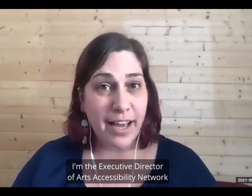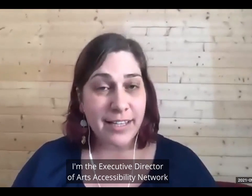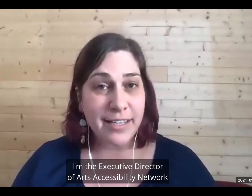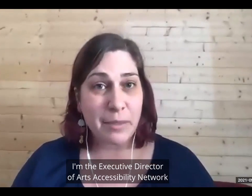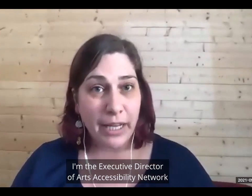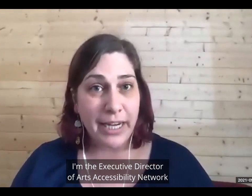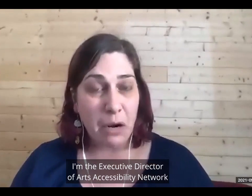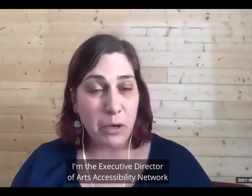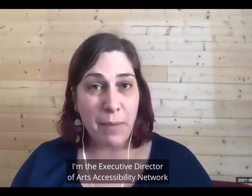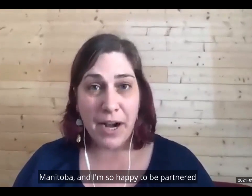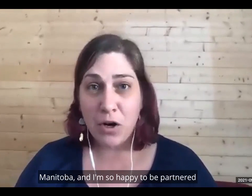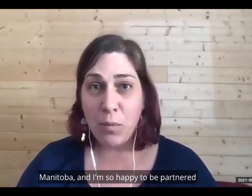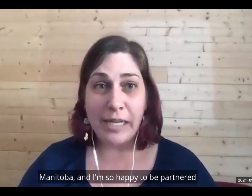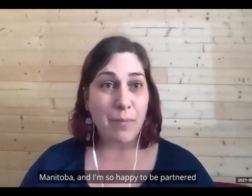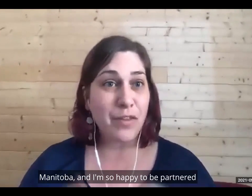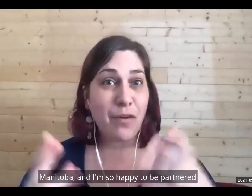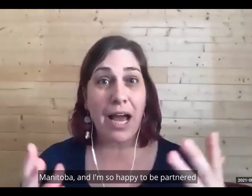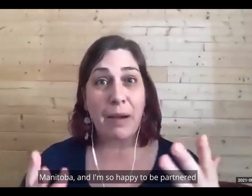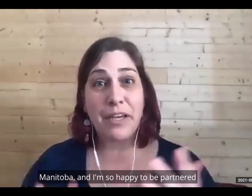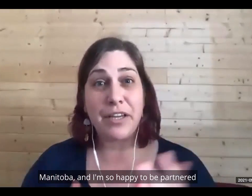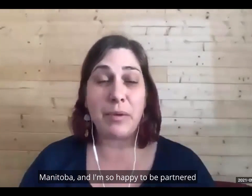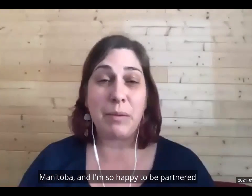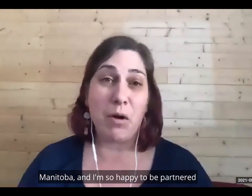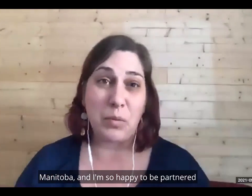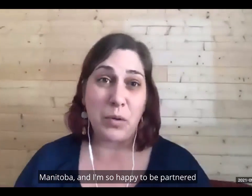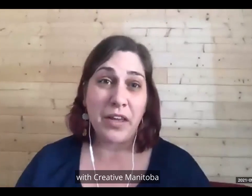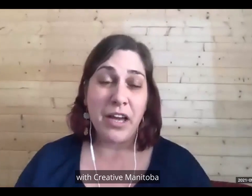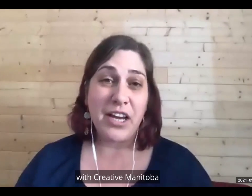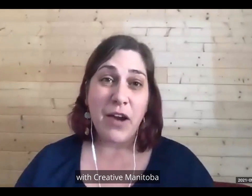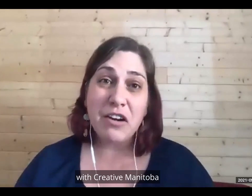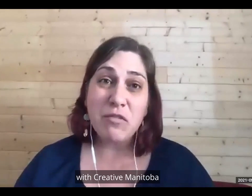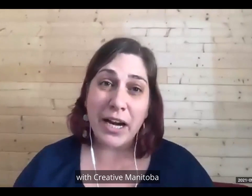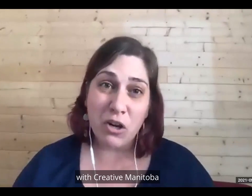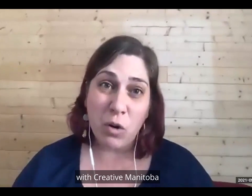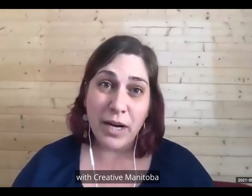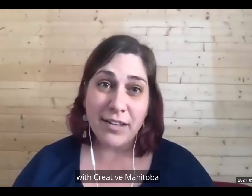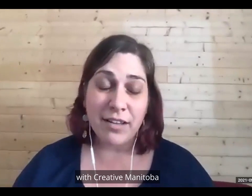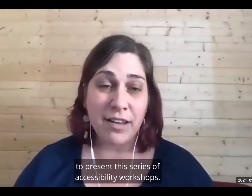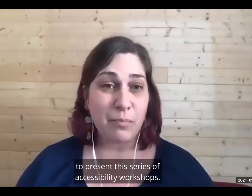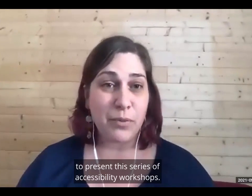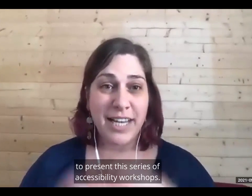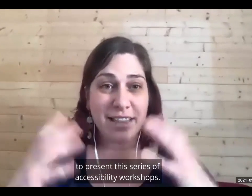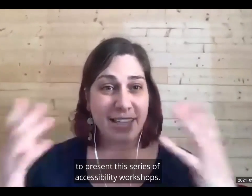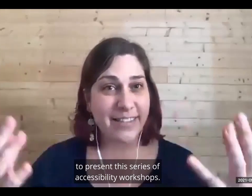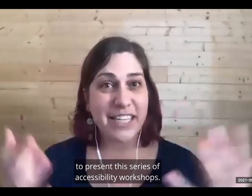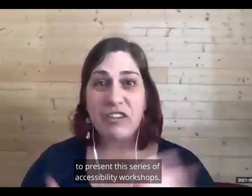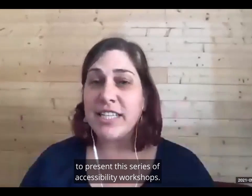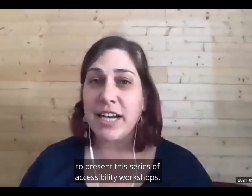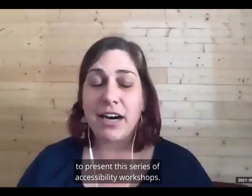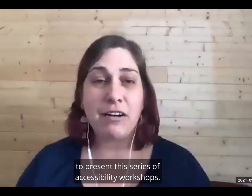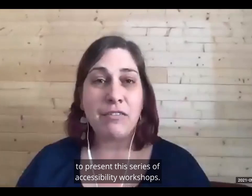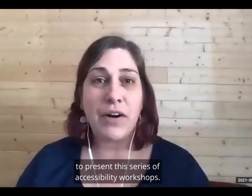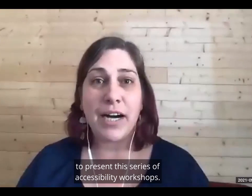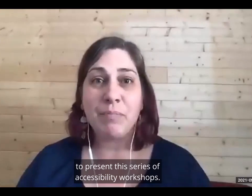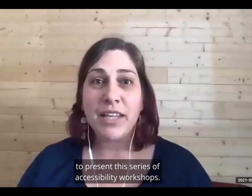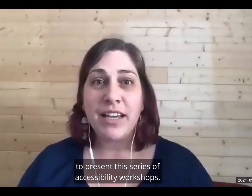of Arts Accessibility Network Manitoba, and I'm so happy to be partnered with Creative Manitoba to present this